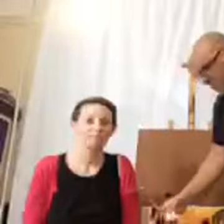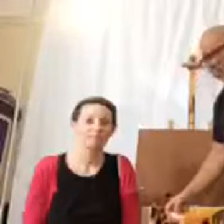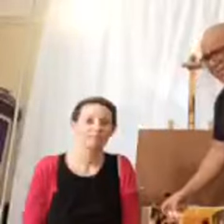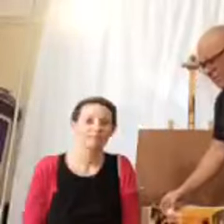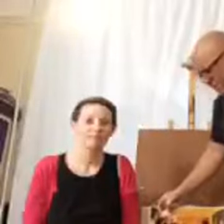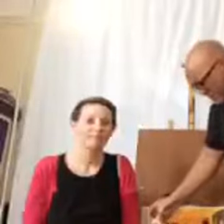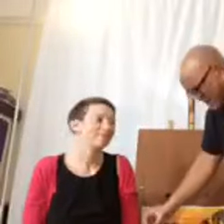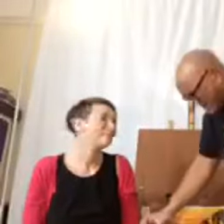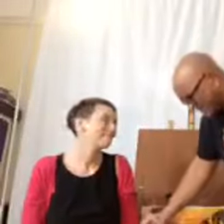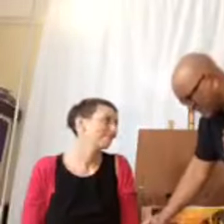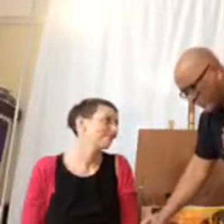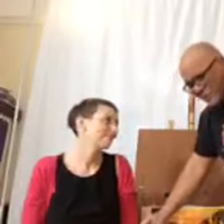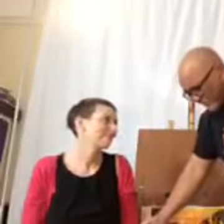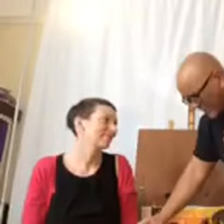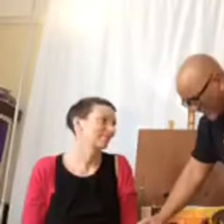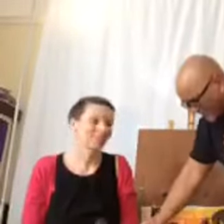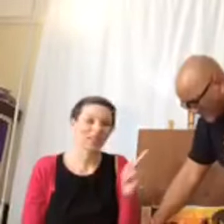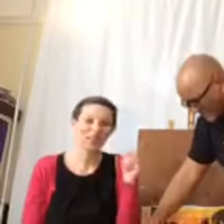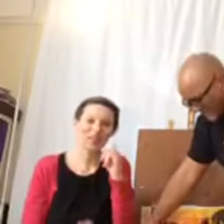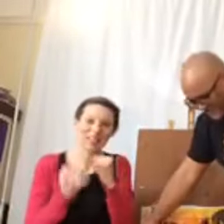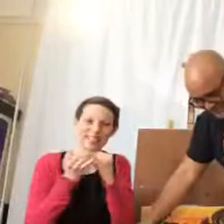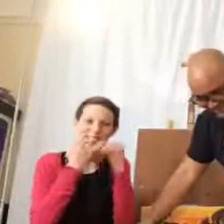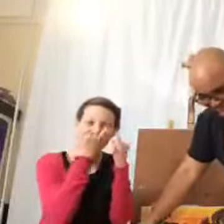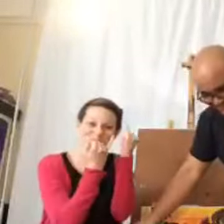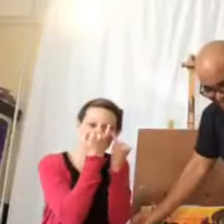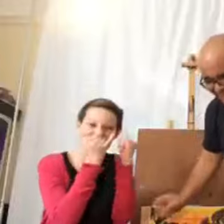Sarah. Oh, me and Sarah don't like each other, we're always fighting.